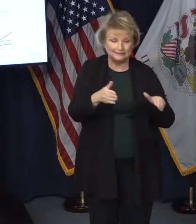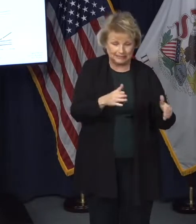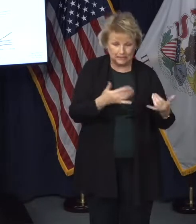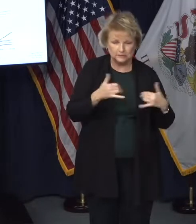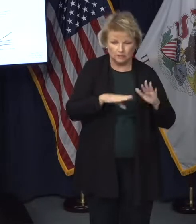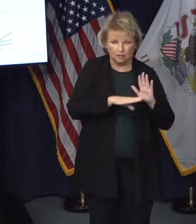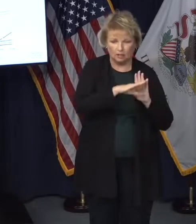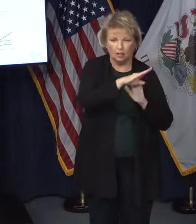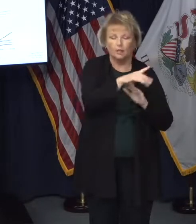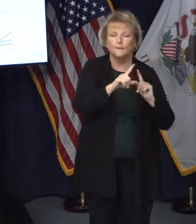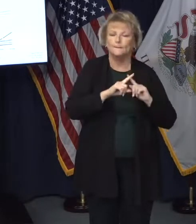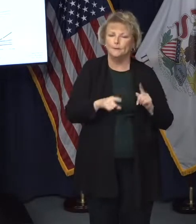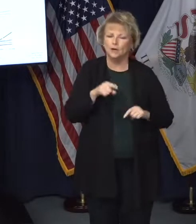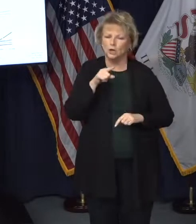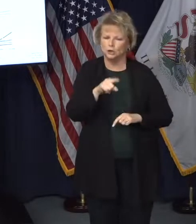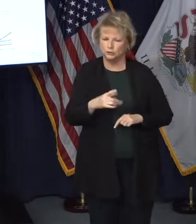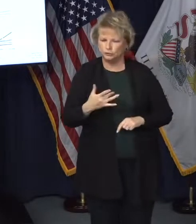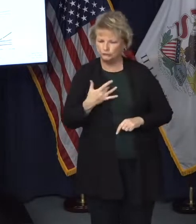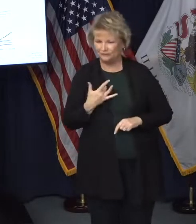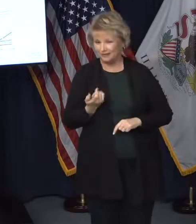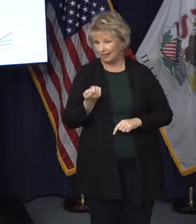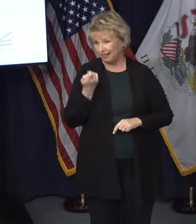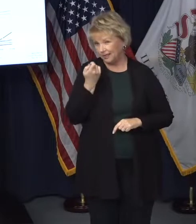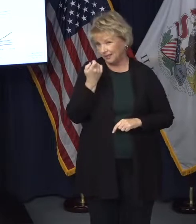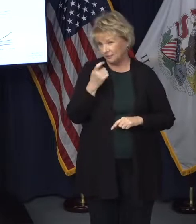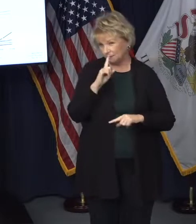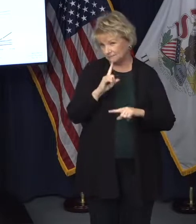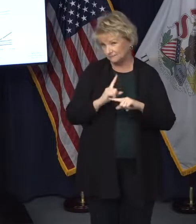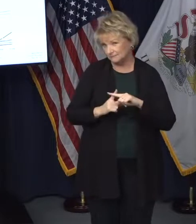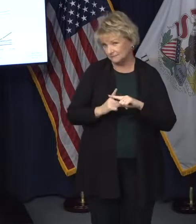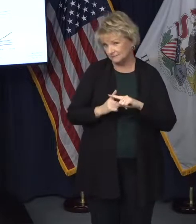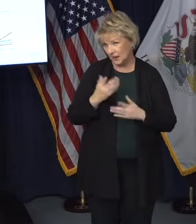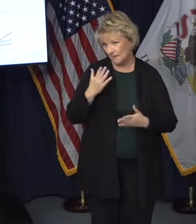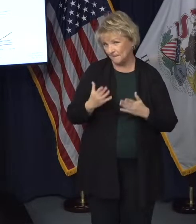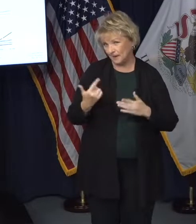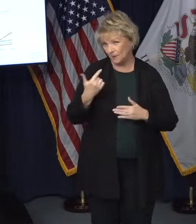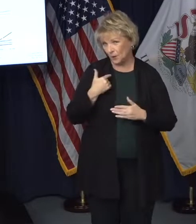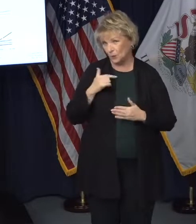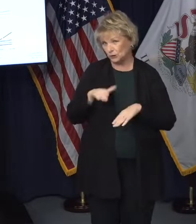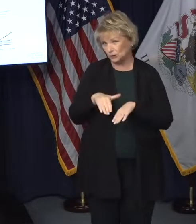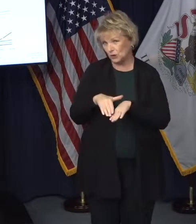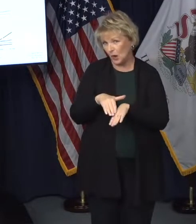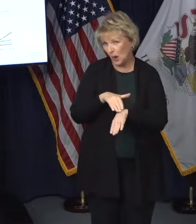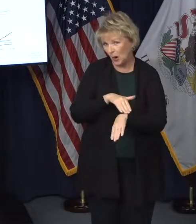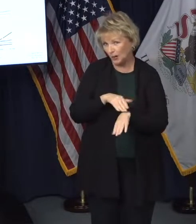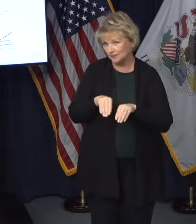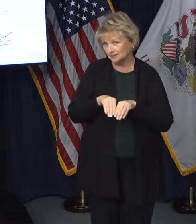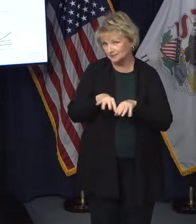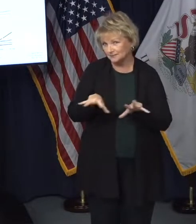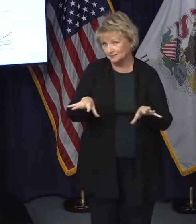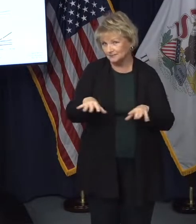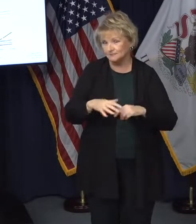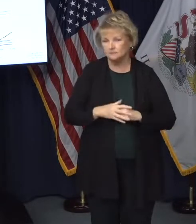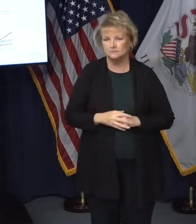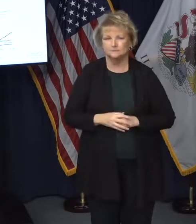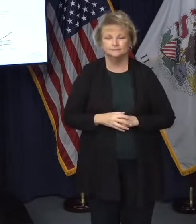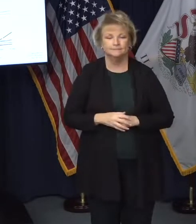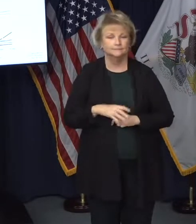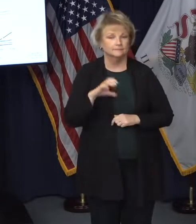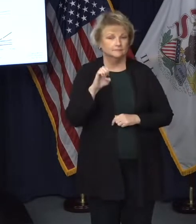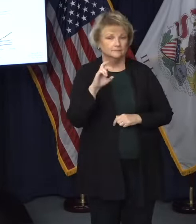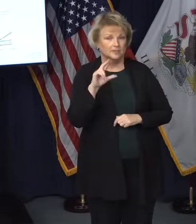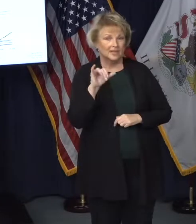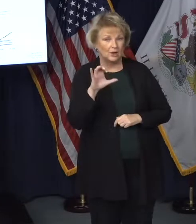but is there any cautious optimism at this point? We're starting to pump the brakes on this surge at all? Eric, the news has been